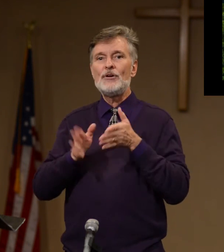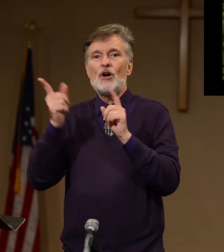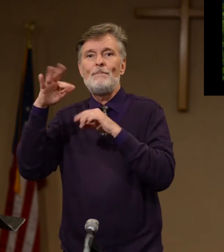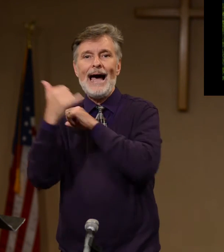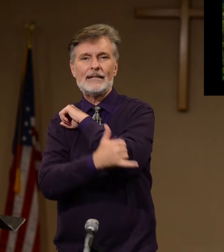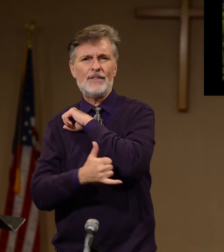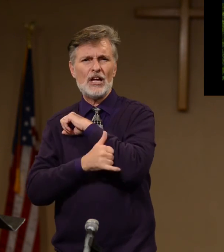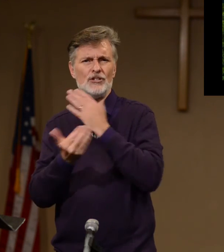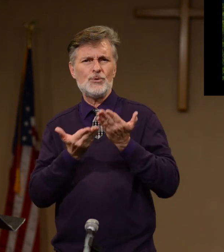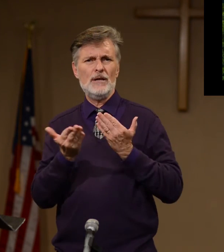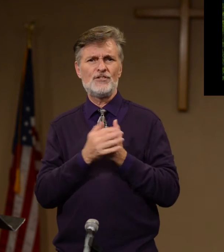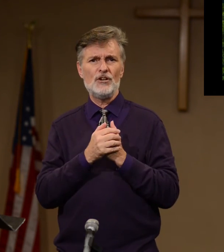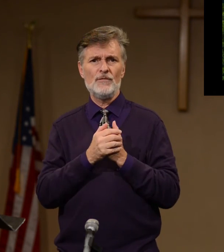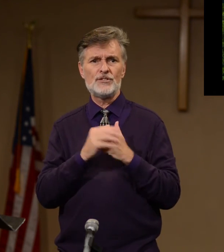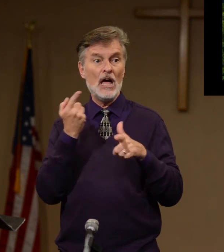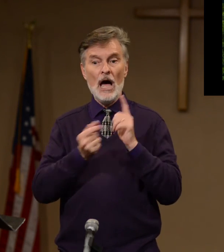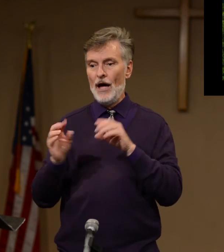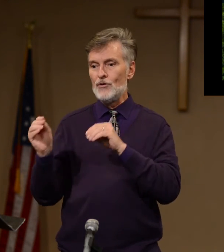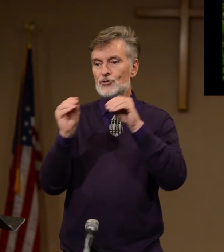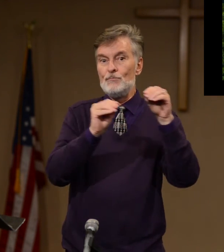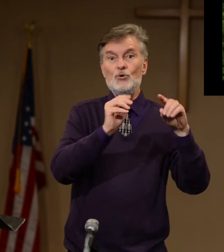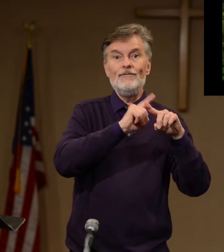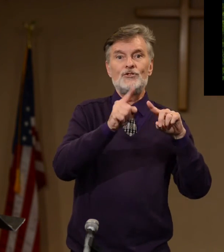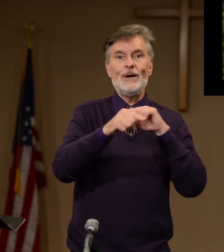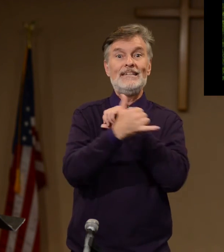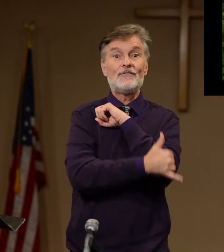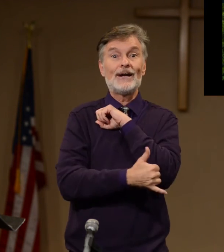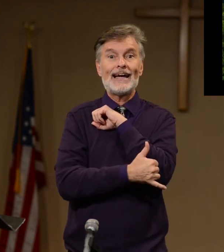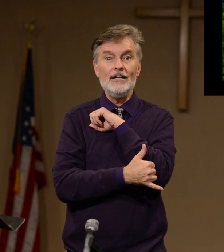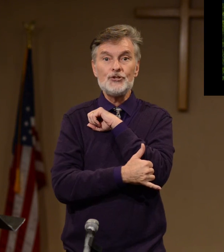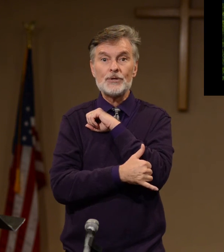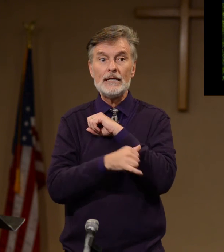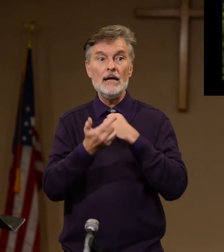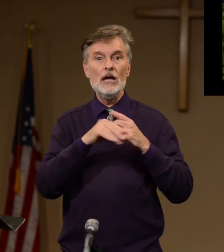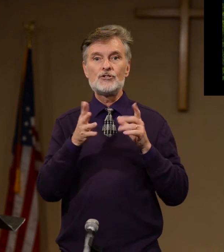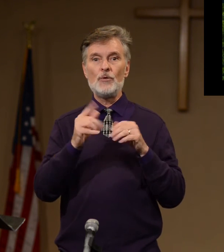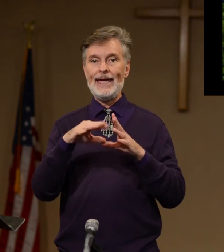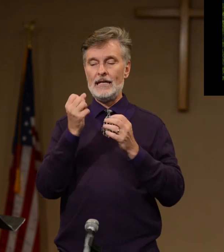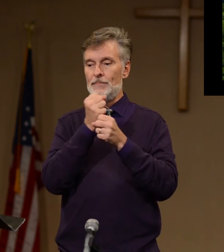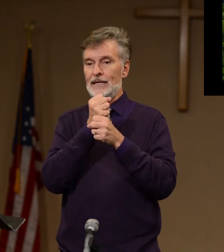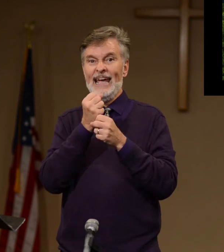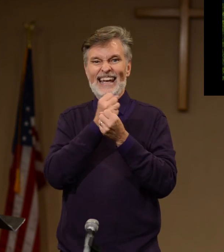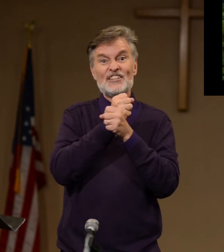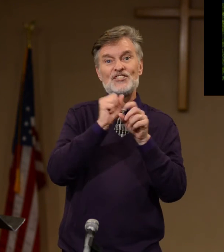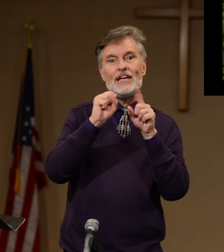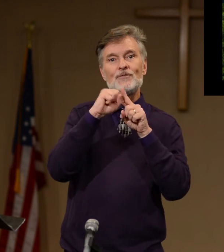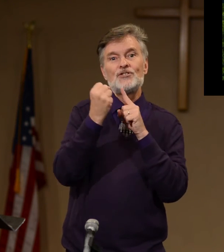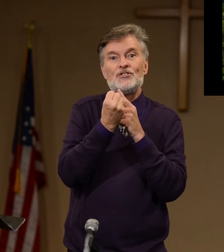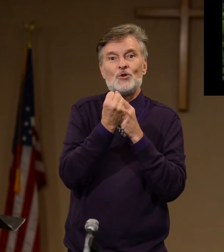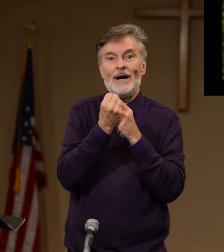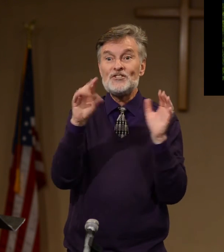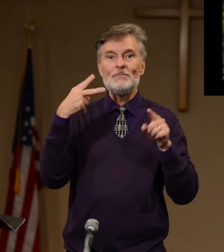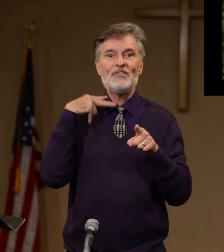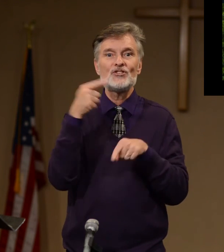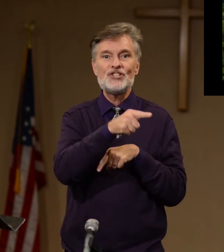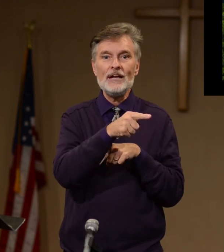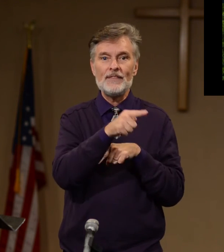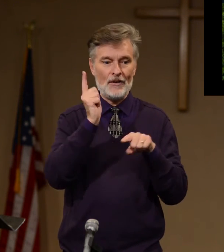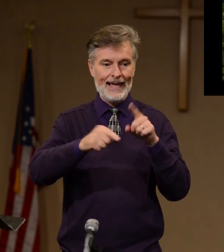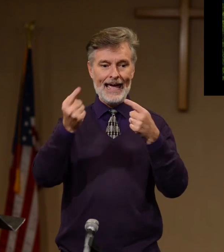go back to the country of service. Others moved to a different country so they could be in a safer situation, but they're stuck there. They can't